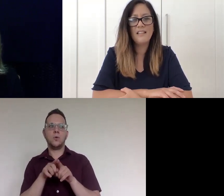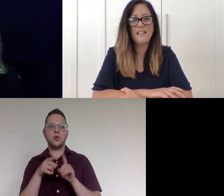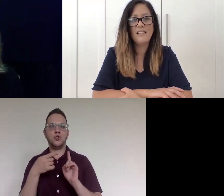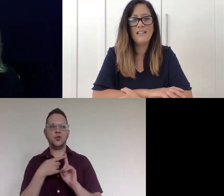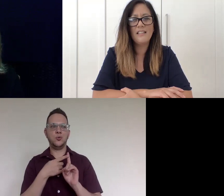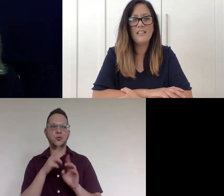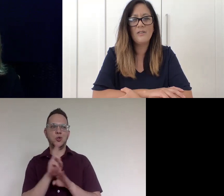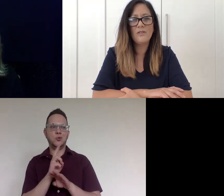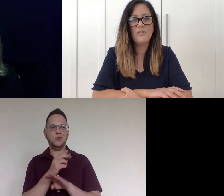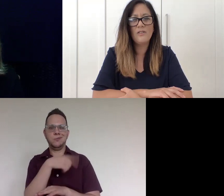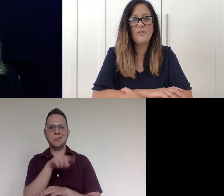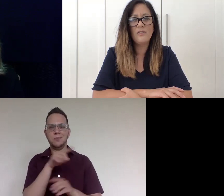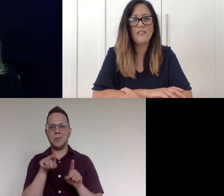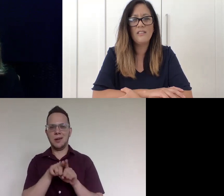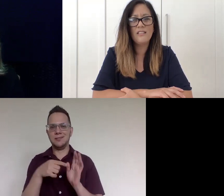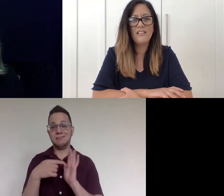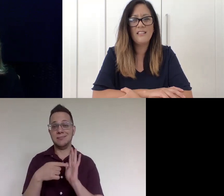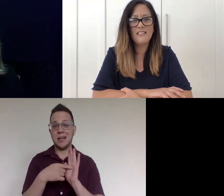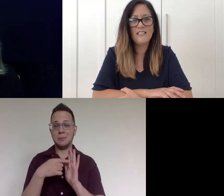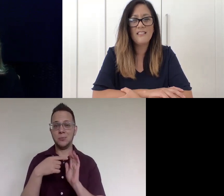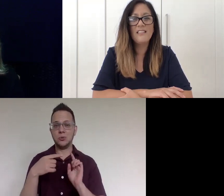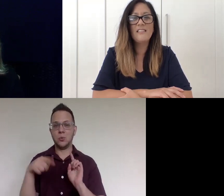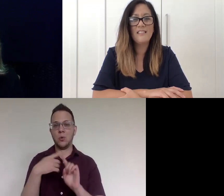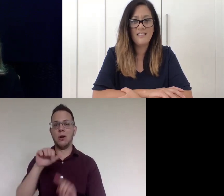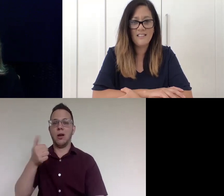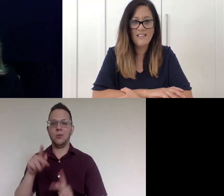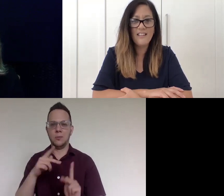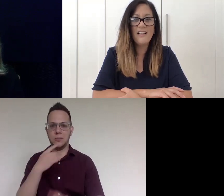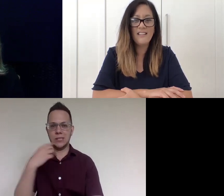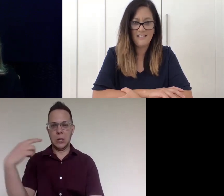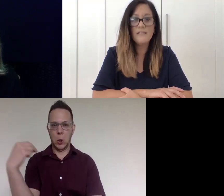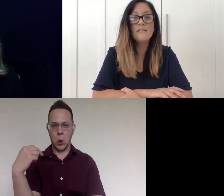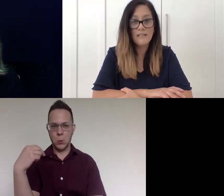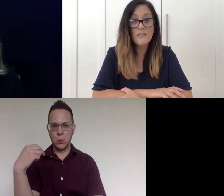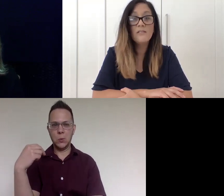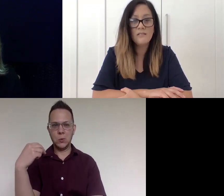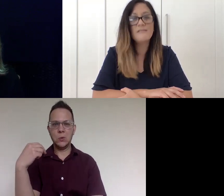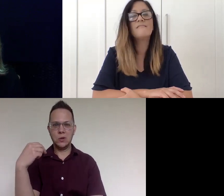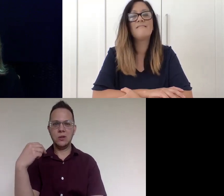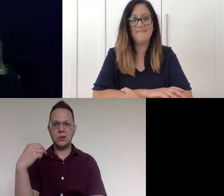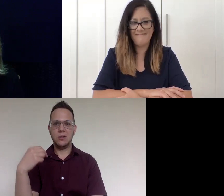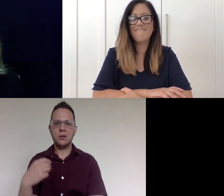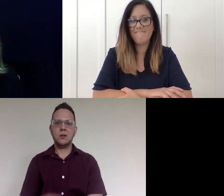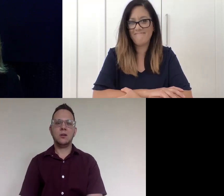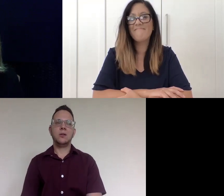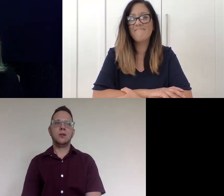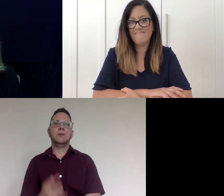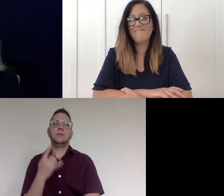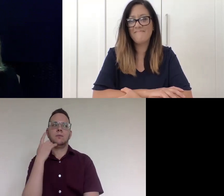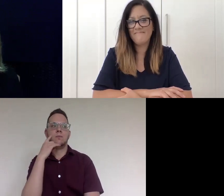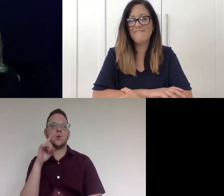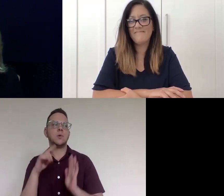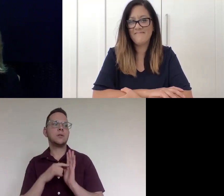And you can use those folks. They're examples. So when other people tell you, no, it's not possible,